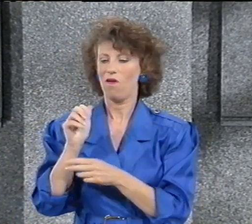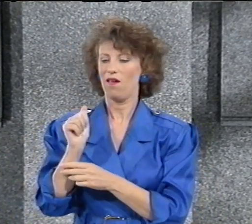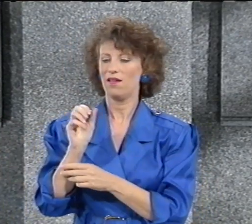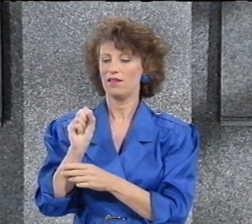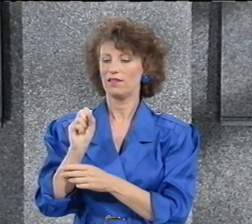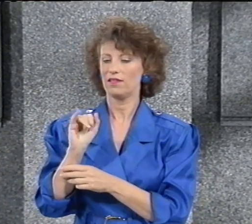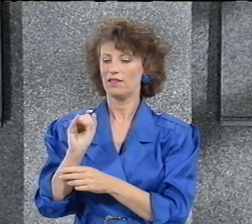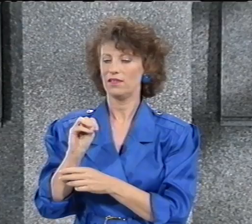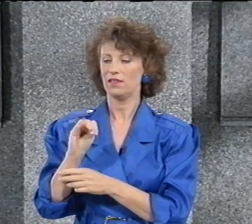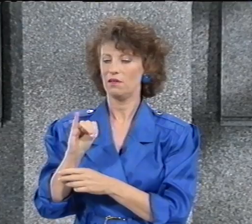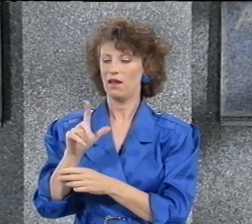away.